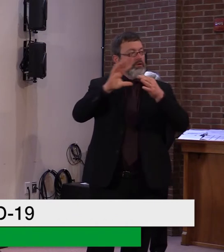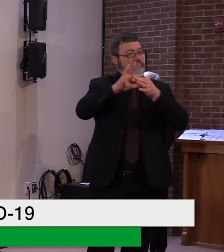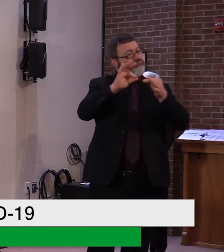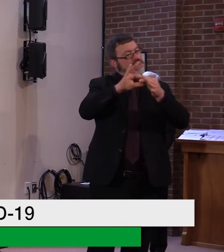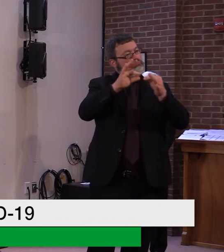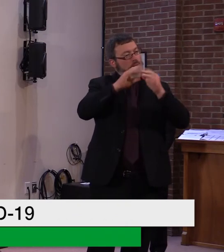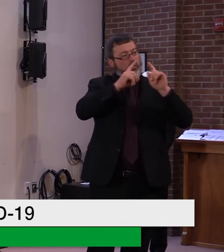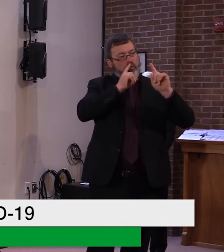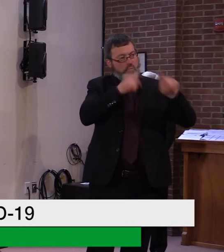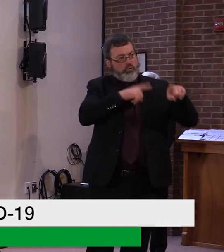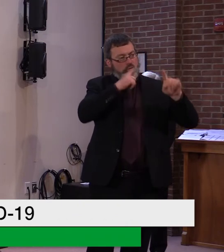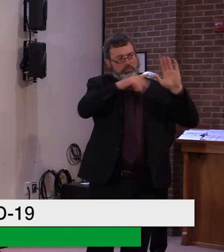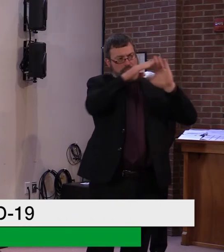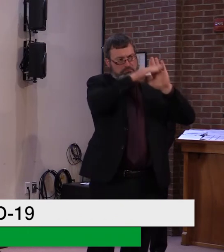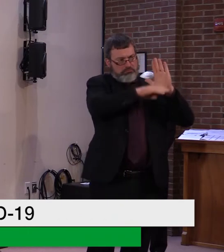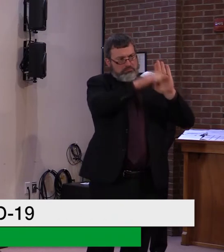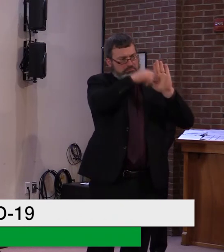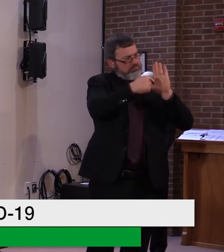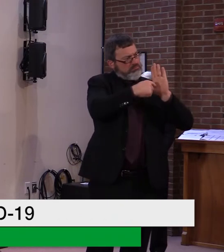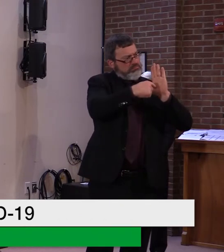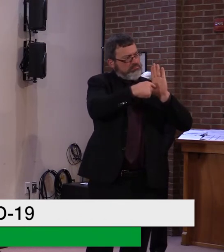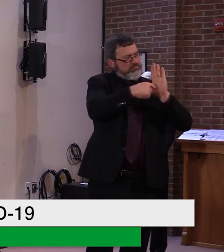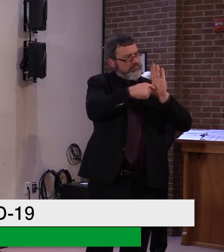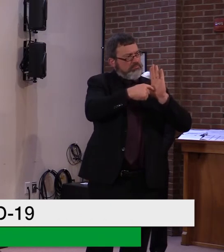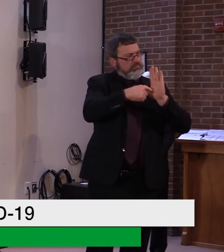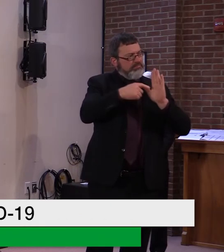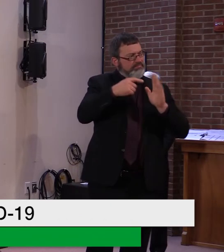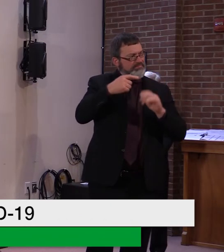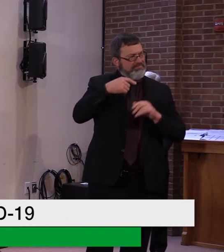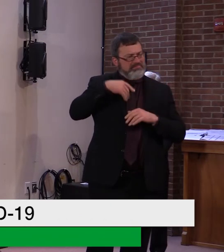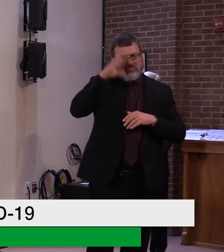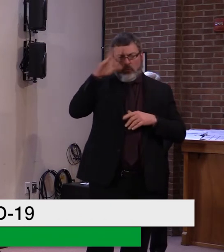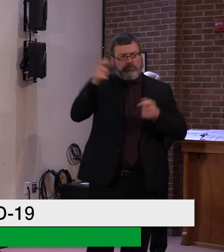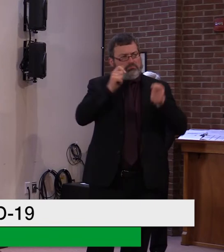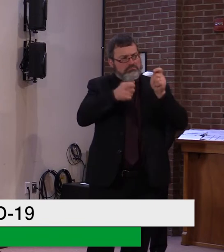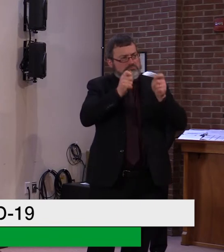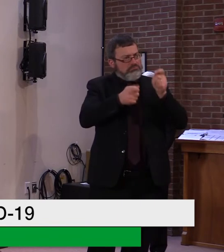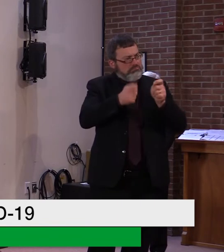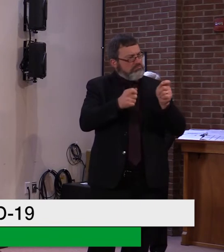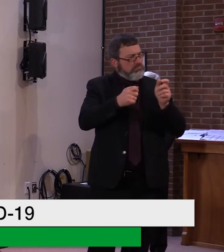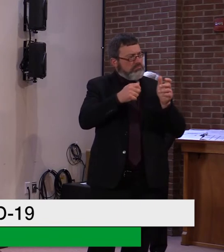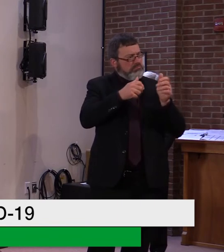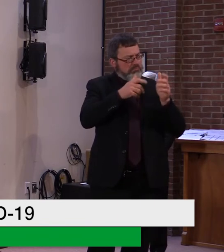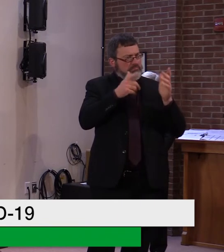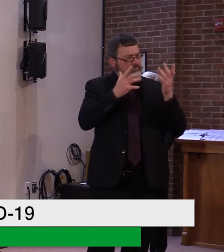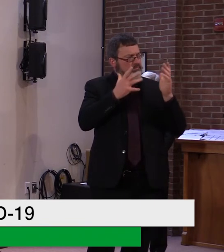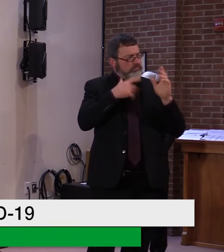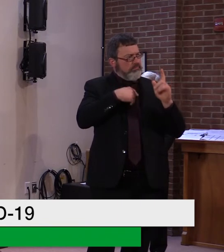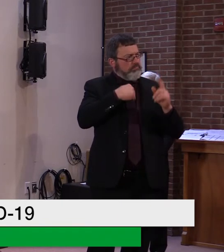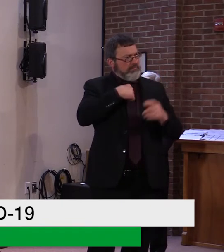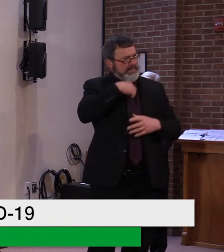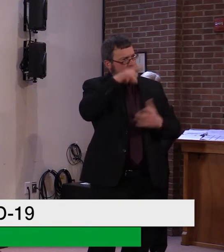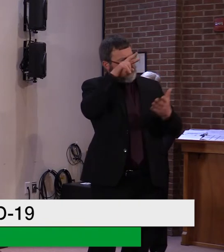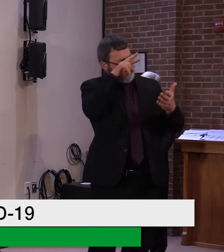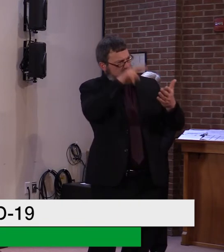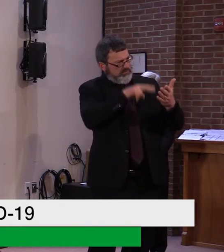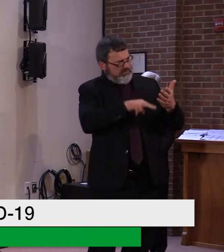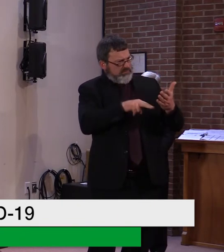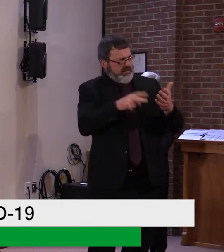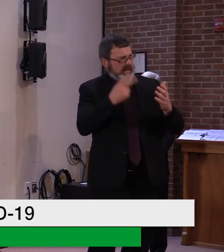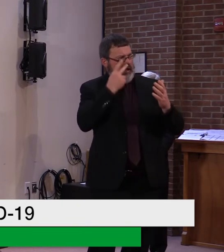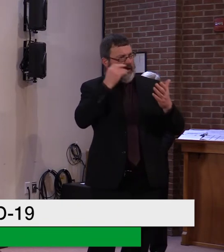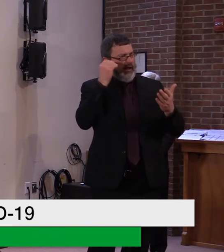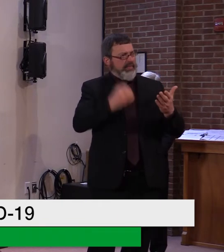it's been updated several times but i'm not seeing anything uh with any